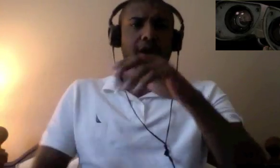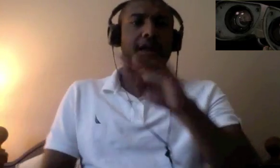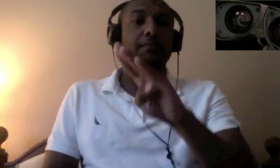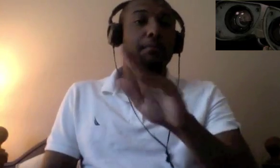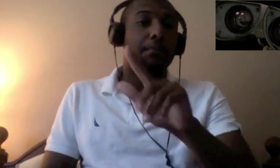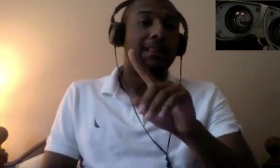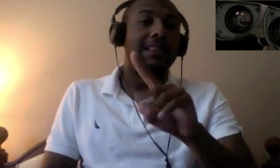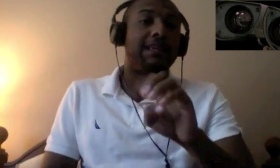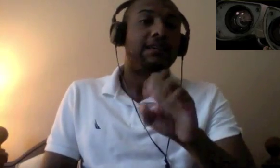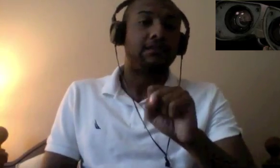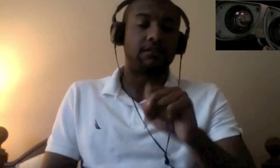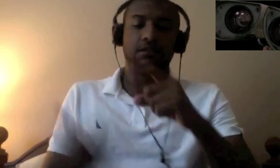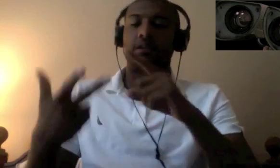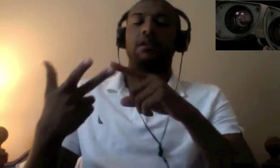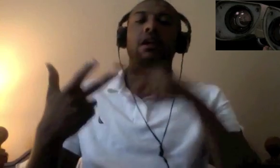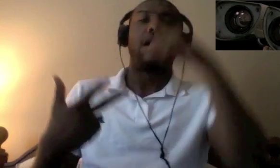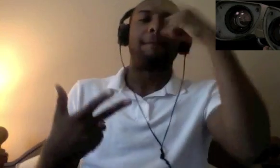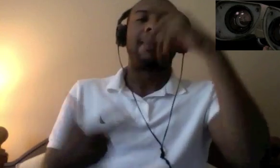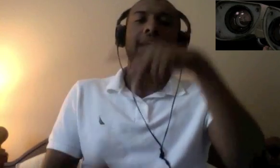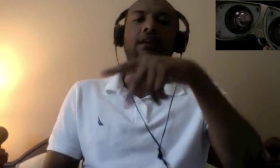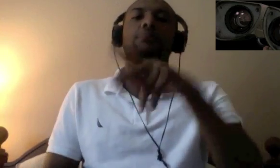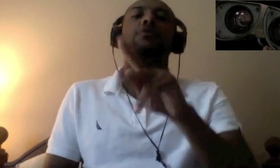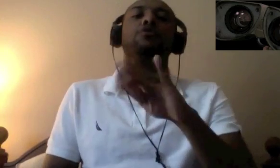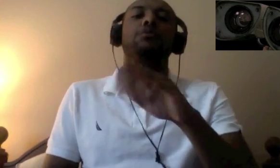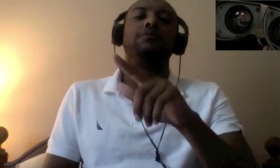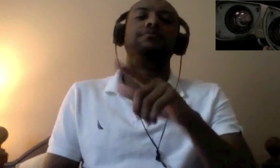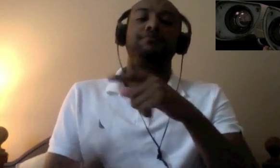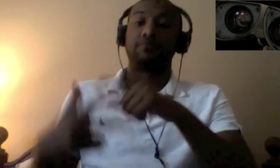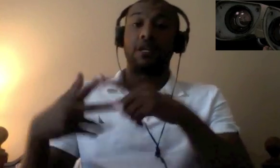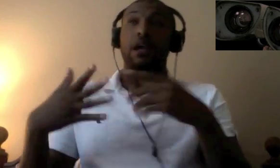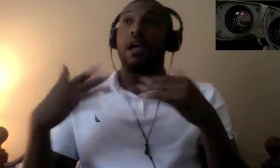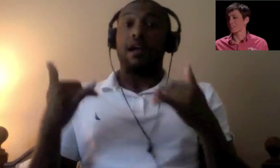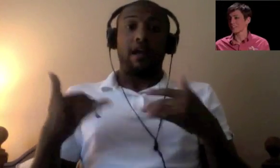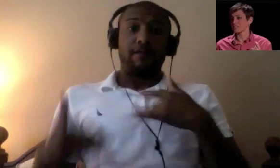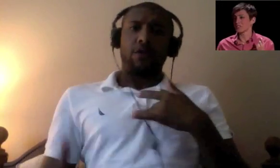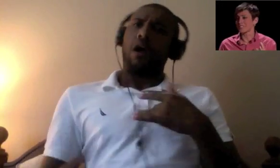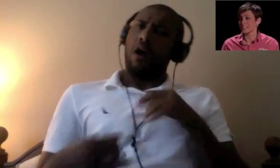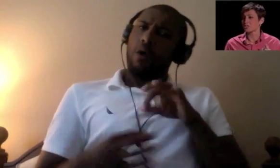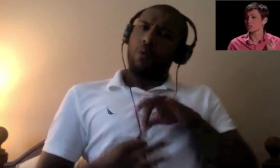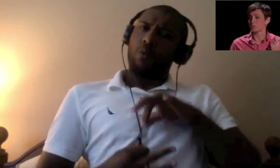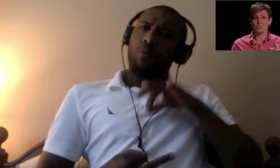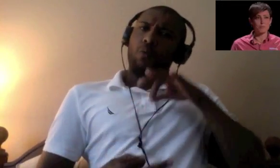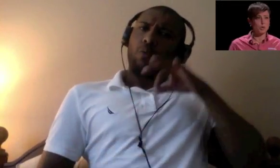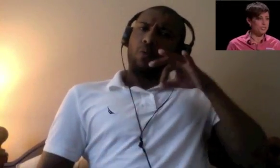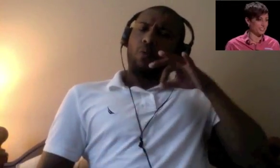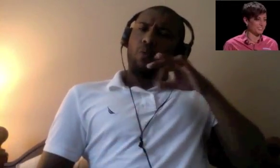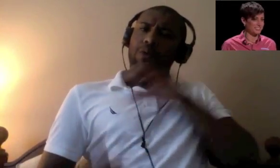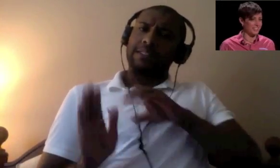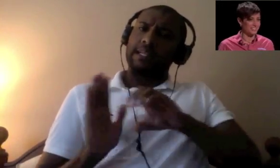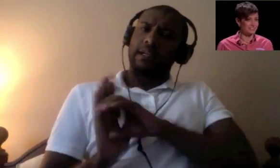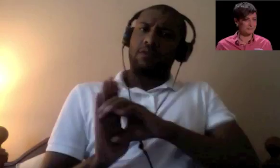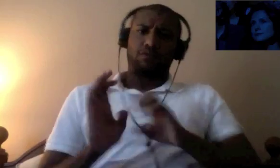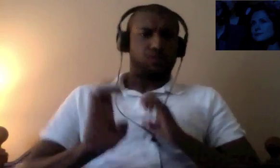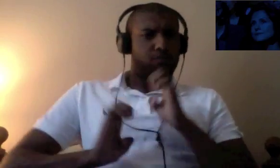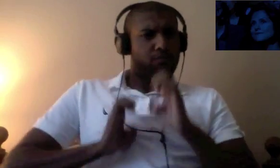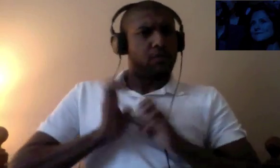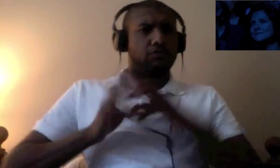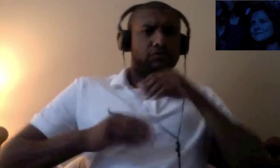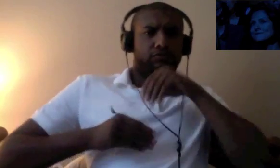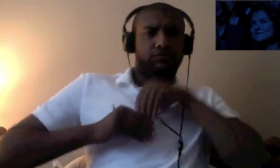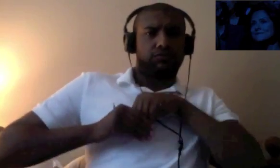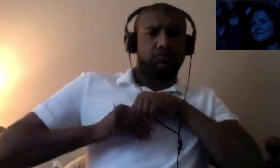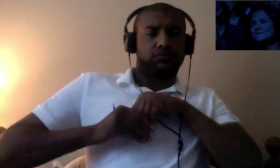pupil. Suddenly, Wally feels like he has a soul, like there's a character with emotion inside.